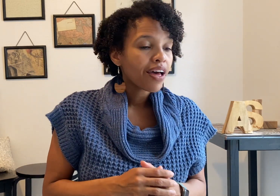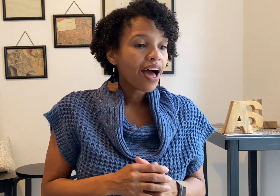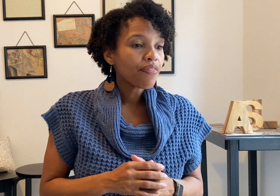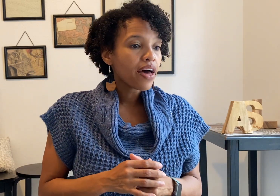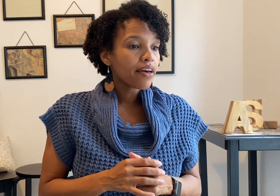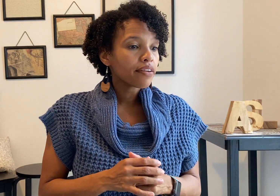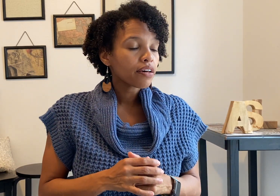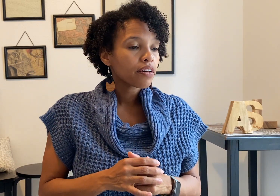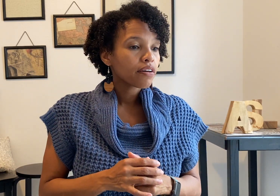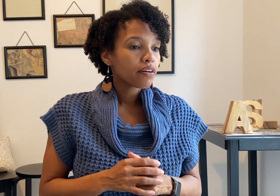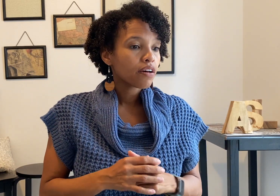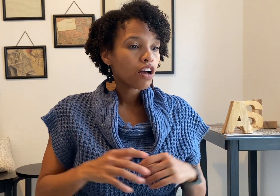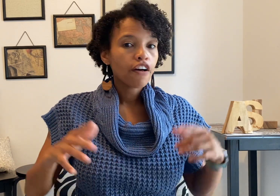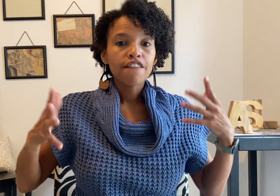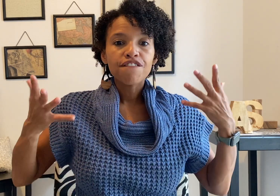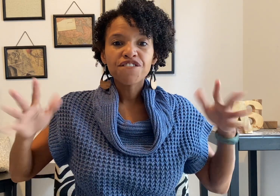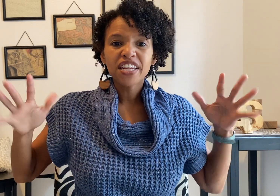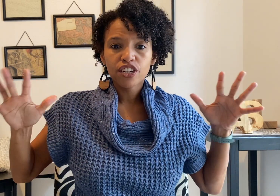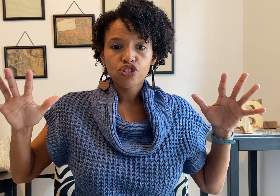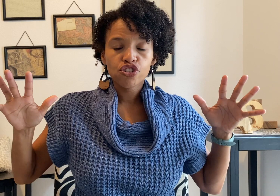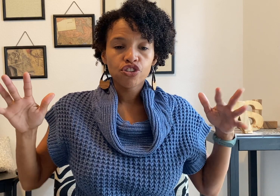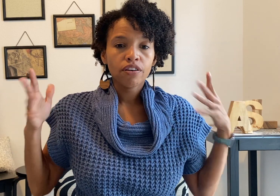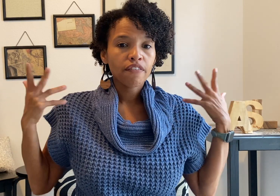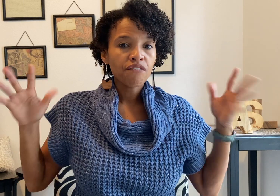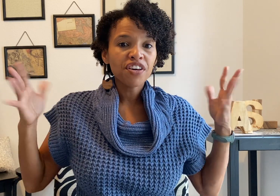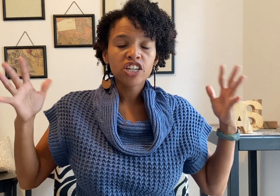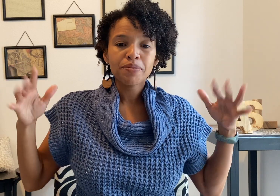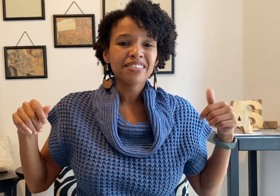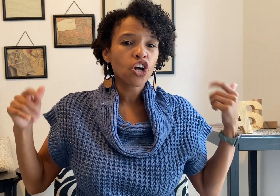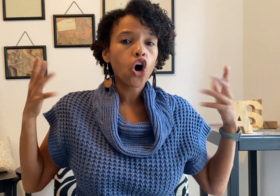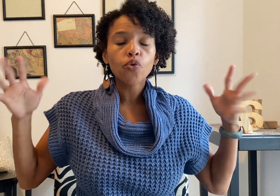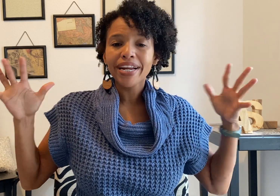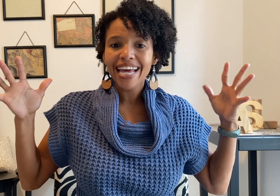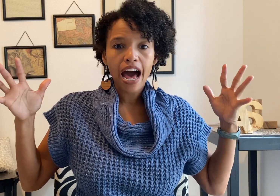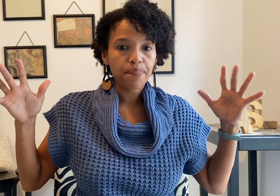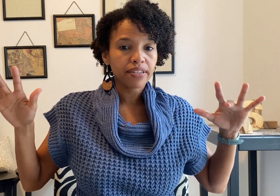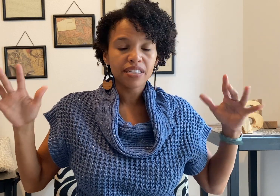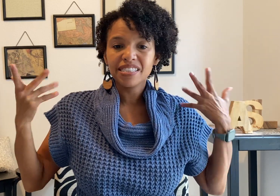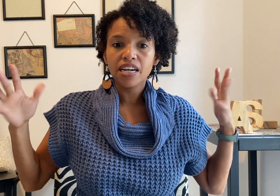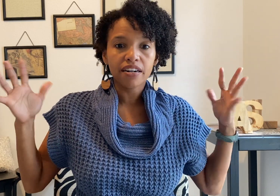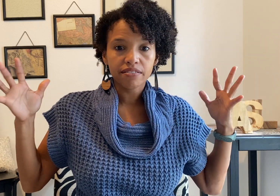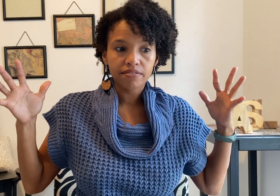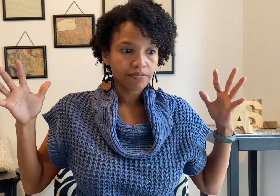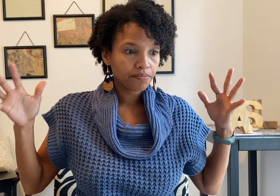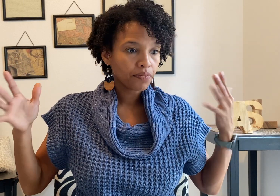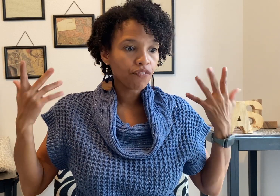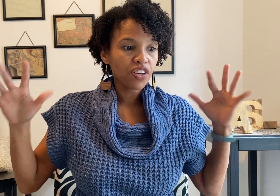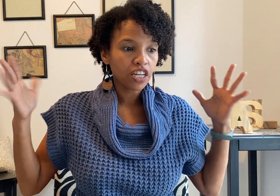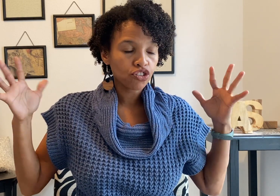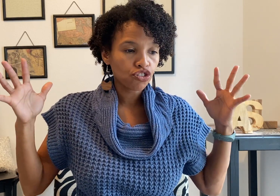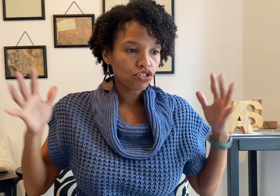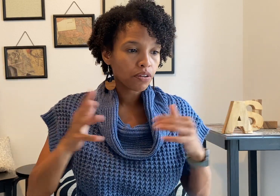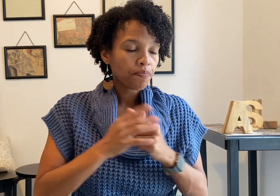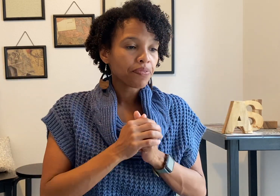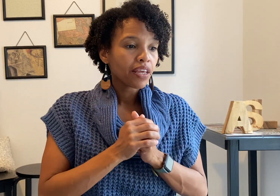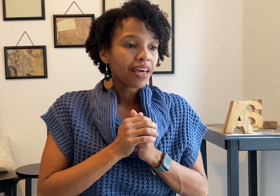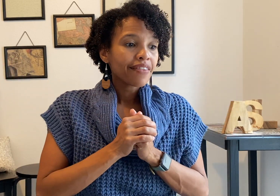And then finish. Finish means it already happened. It's done. Finish. Then